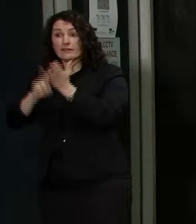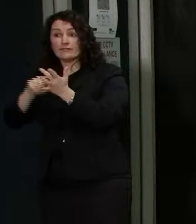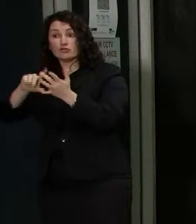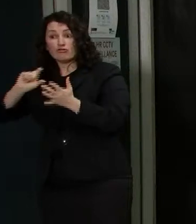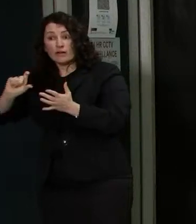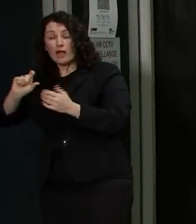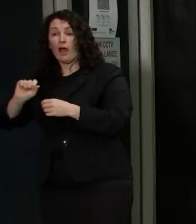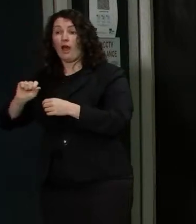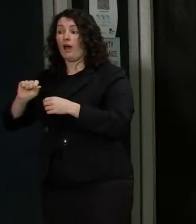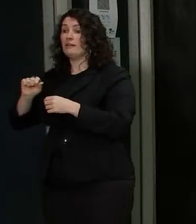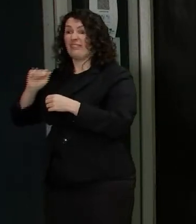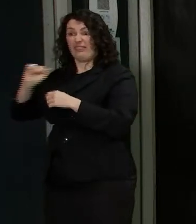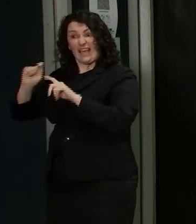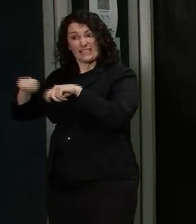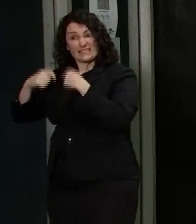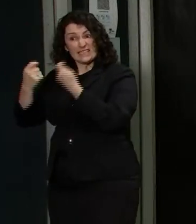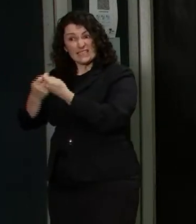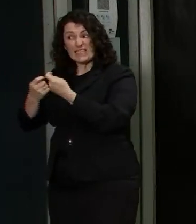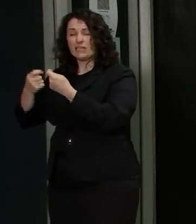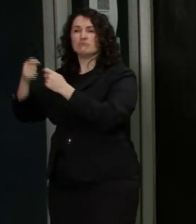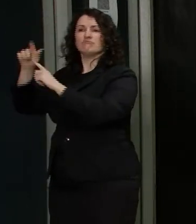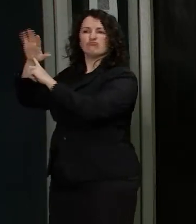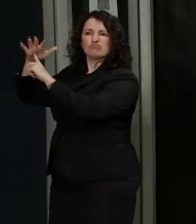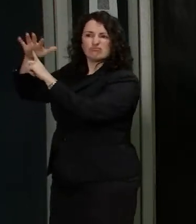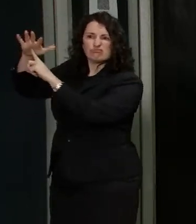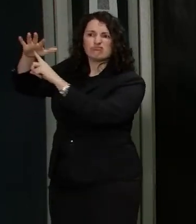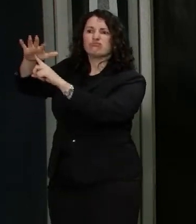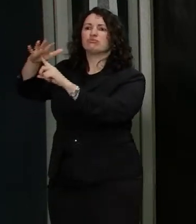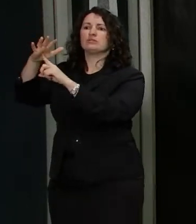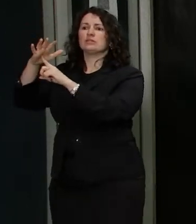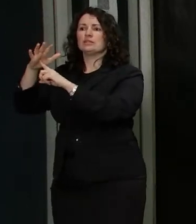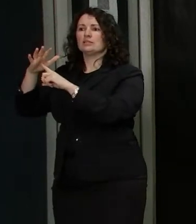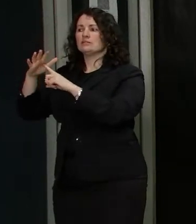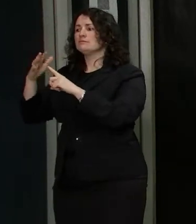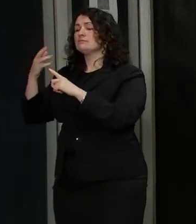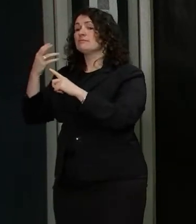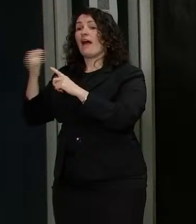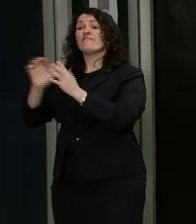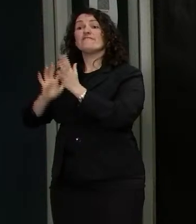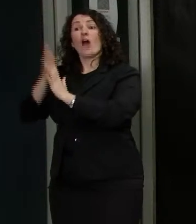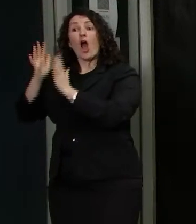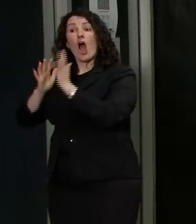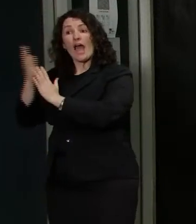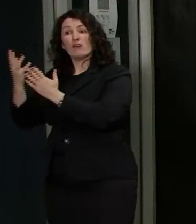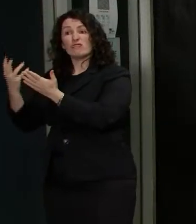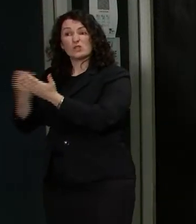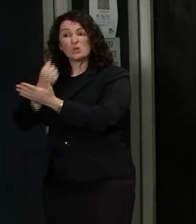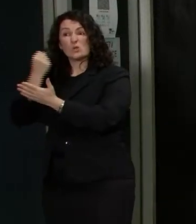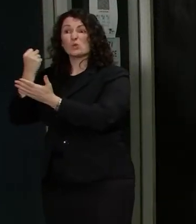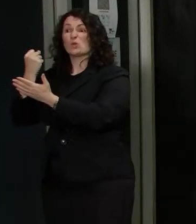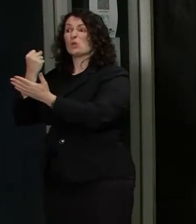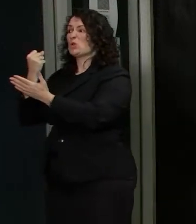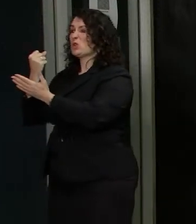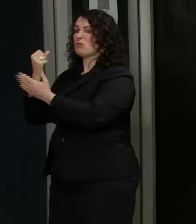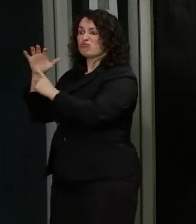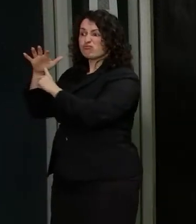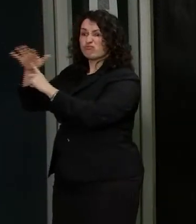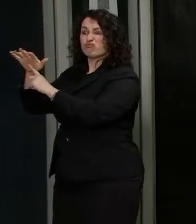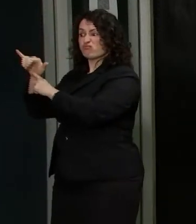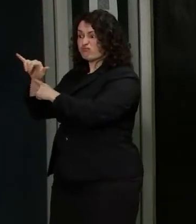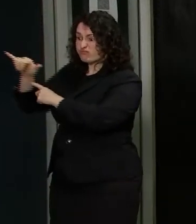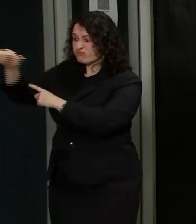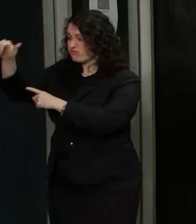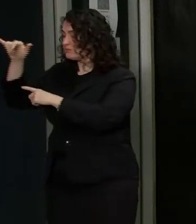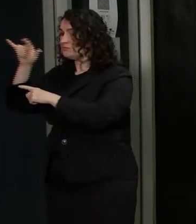their remote piloted aircraft. We also have Fire Rescue Victoria and a range of local government